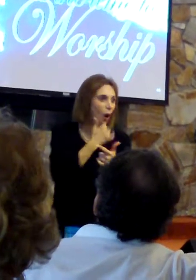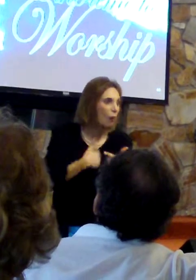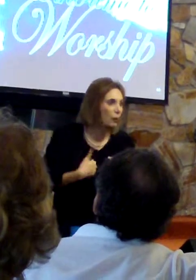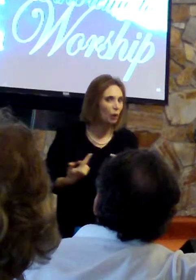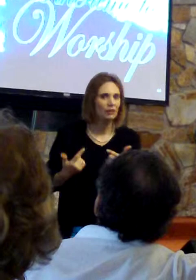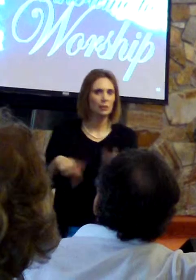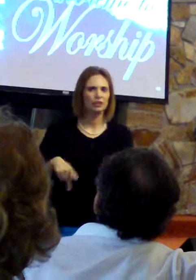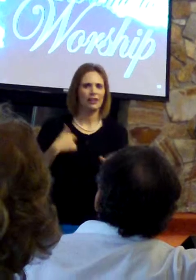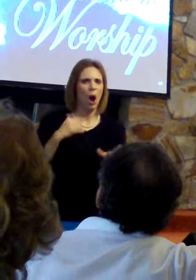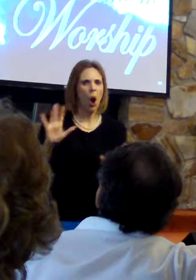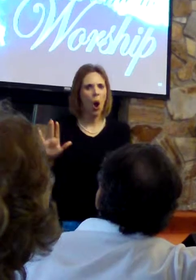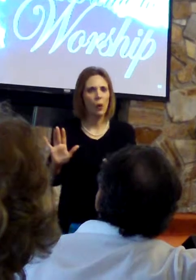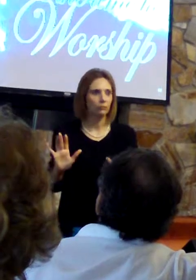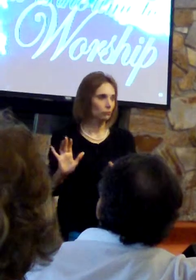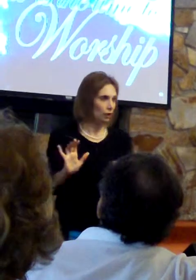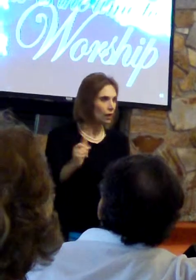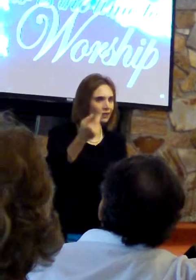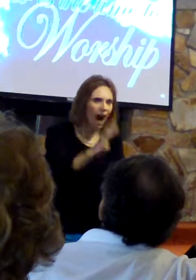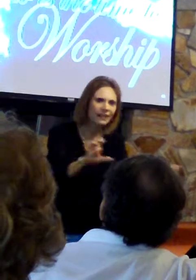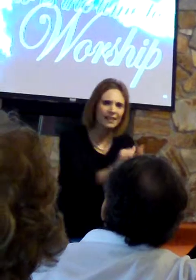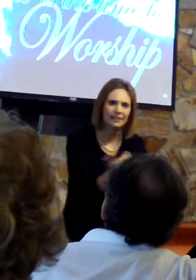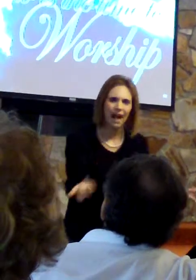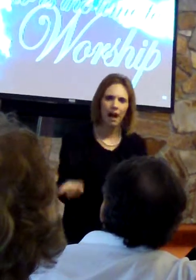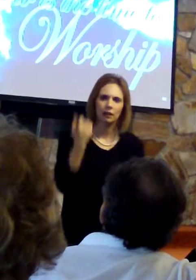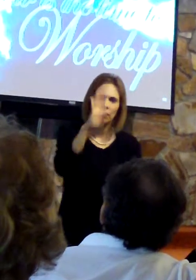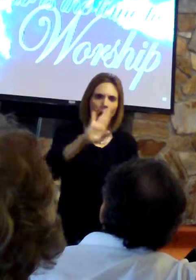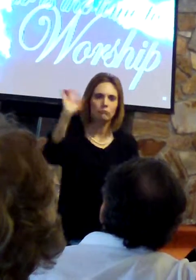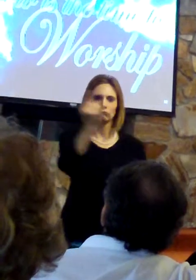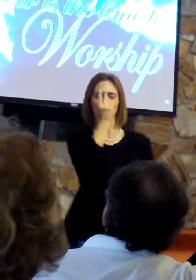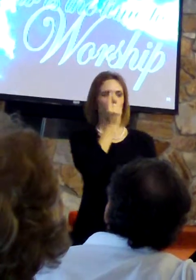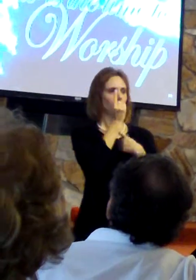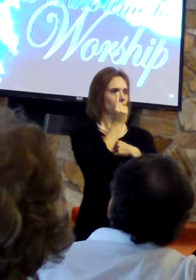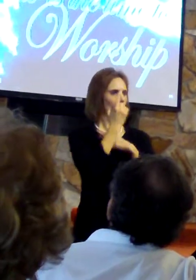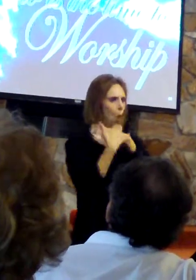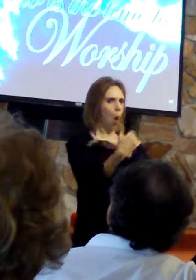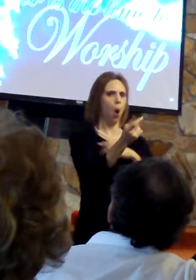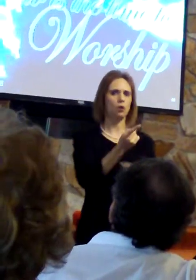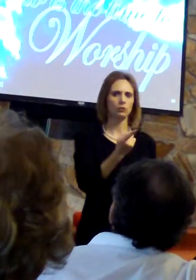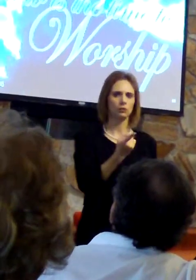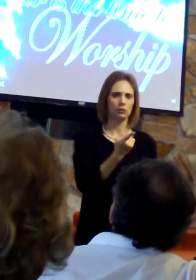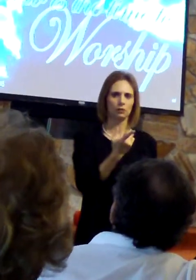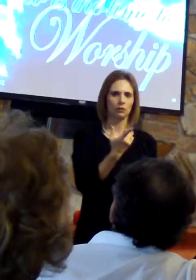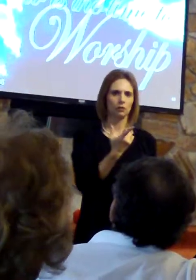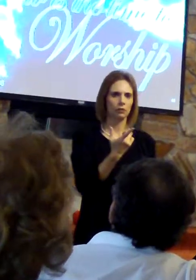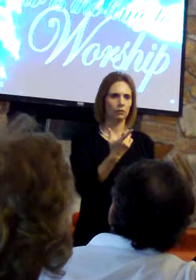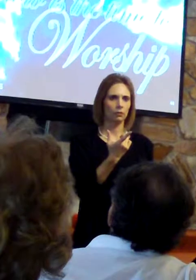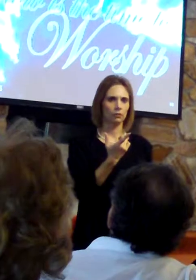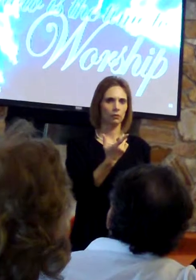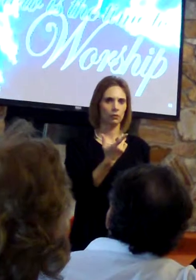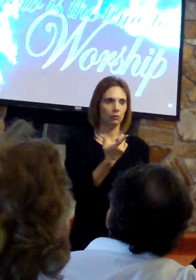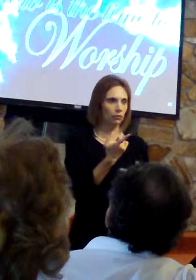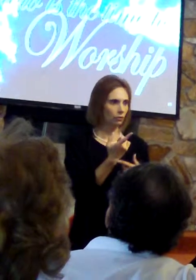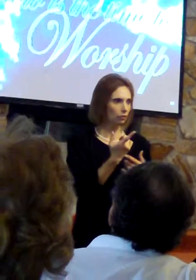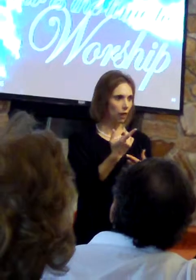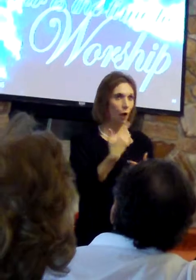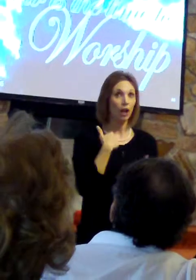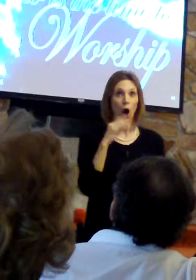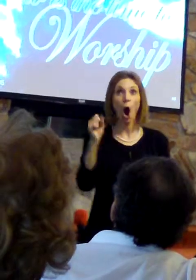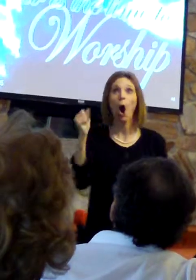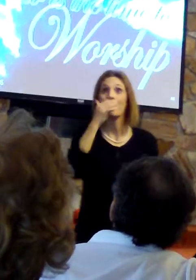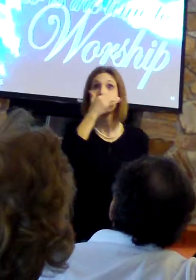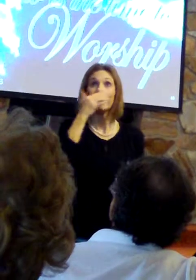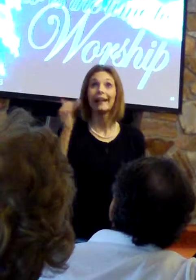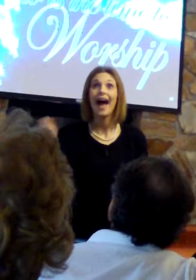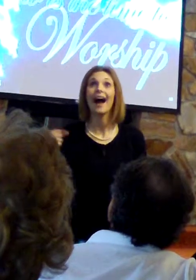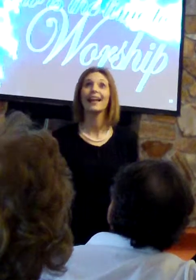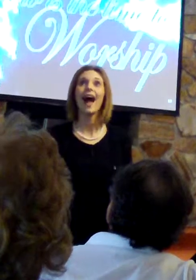we do that. God comes to us. He summons us. He calls to us. We draw closer to God. And God desires